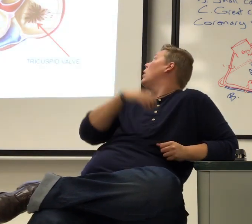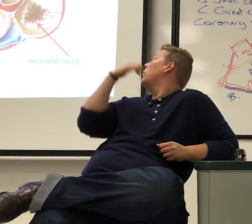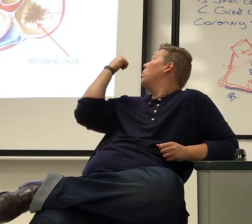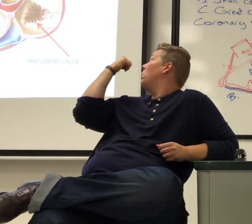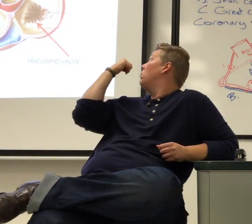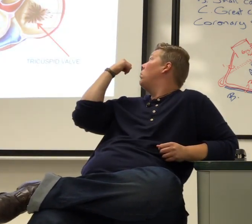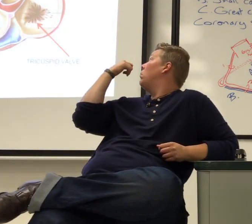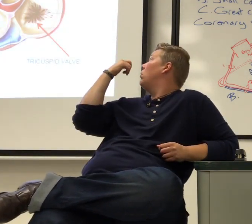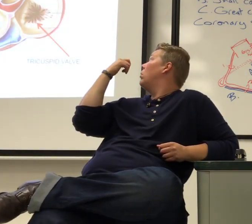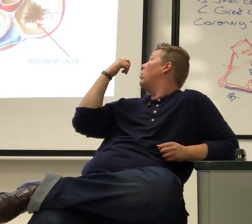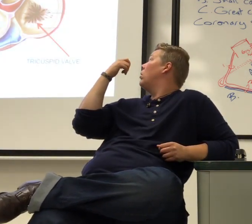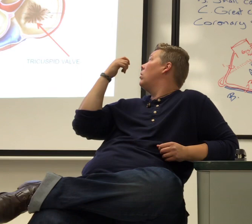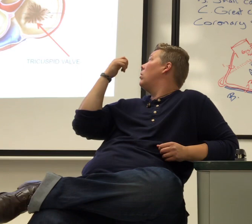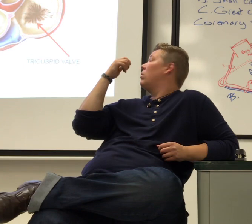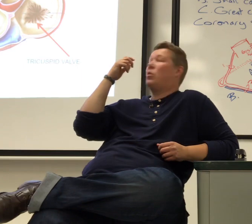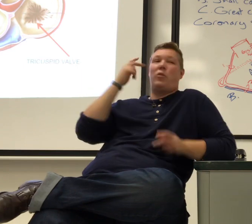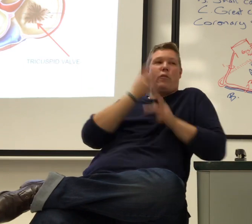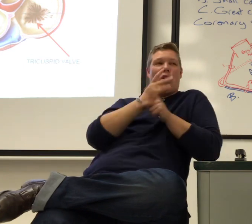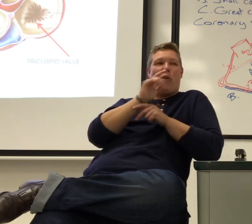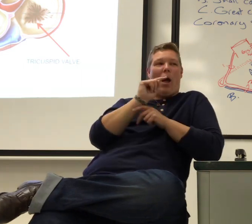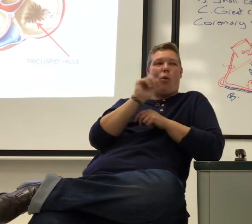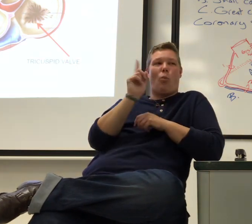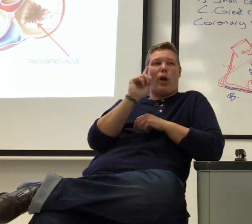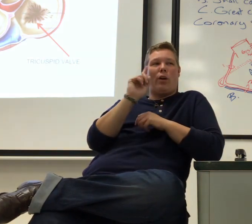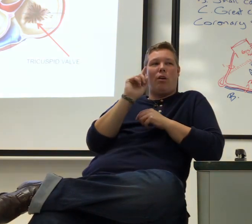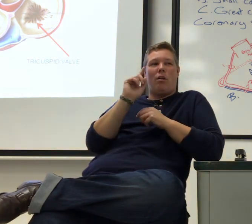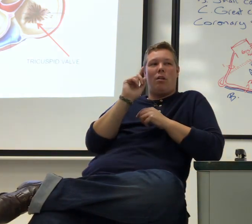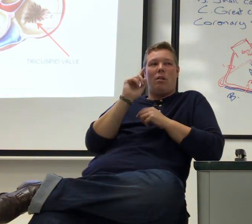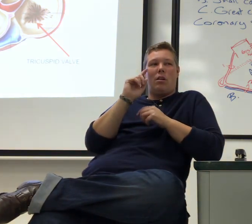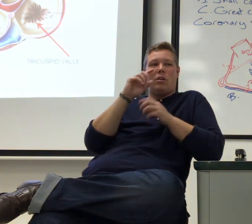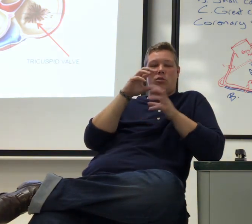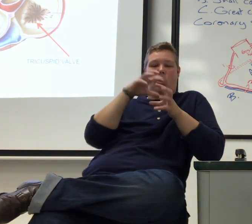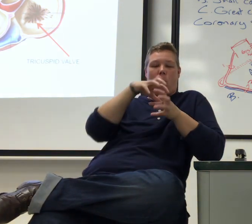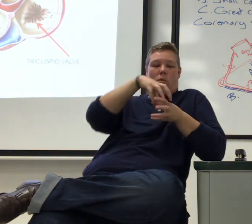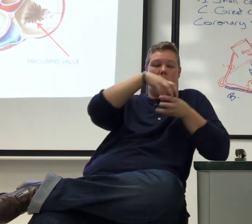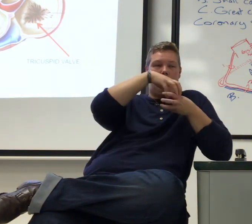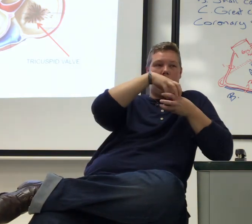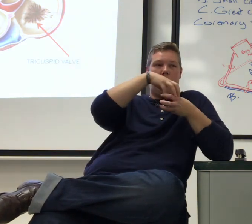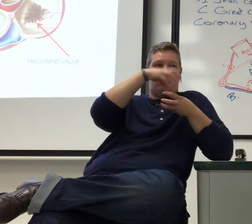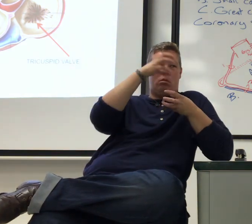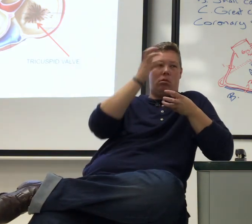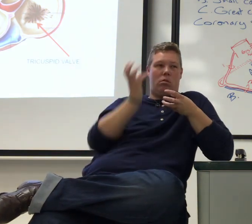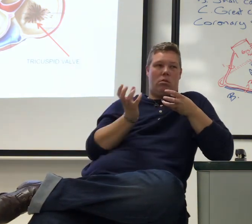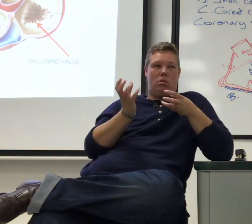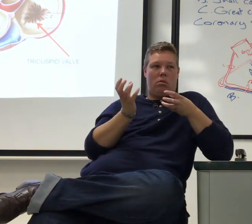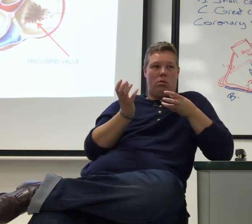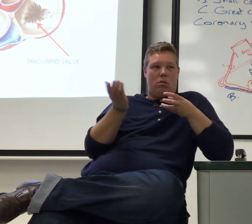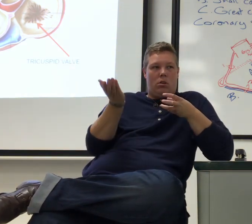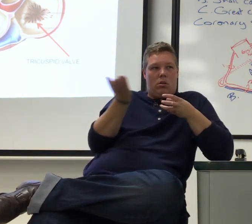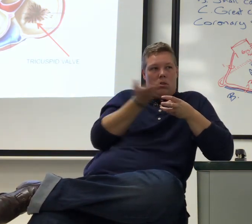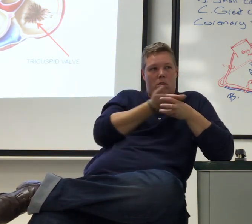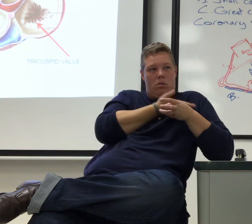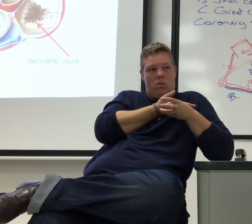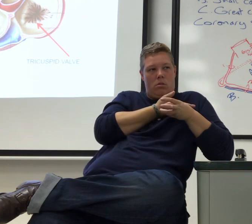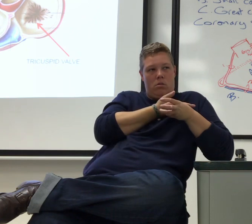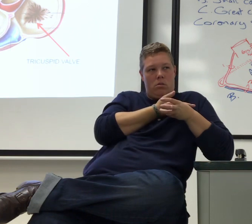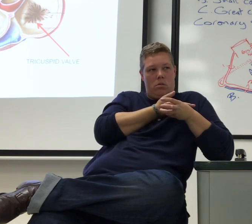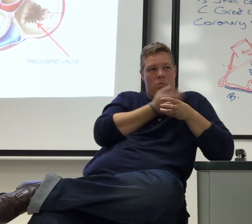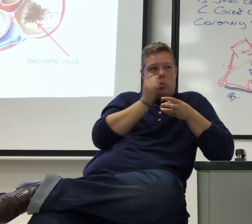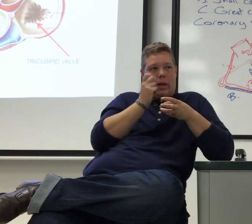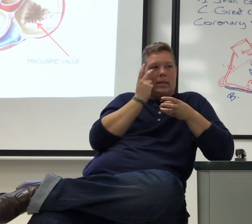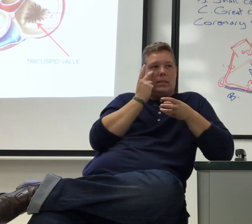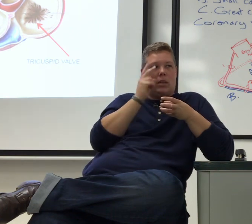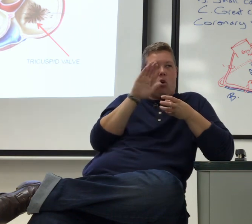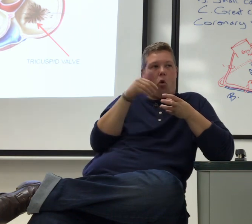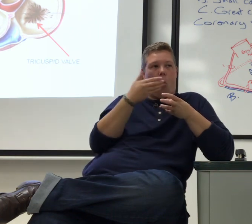yourselves. You basically remove the top of the heart. You cut in the exact plane where you can see all